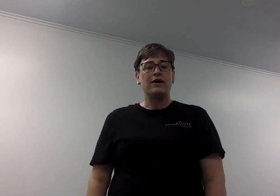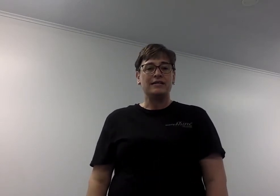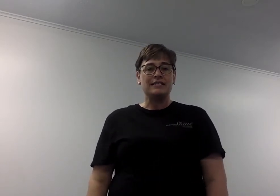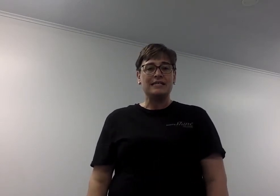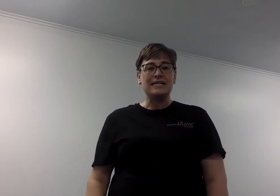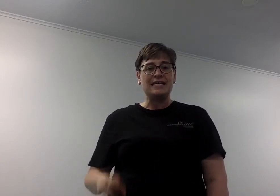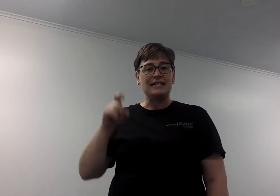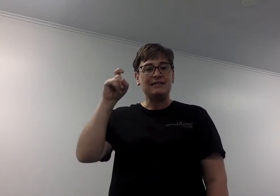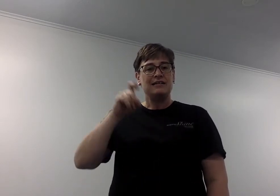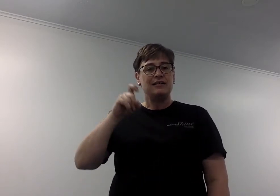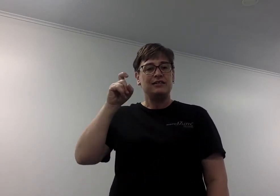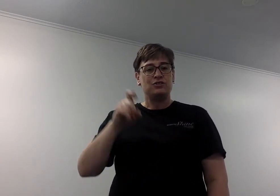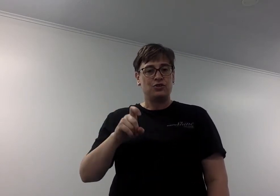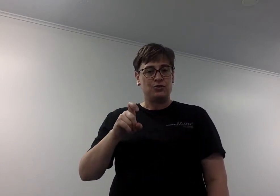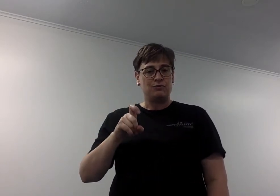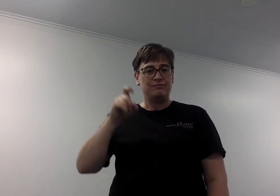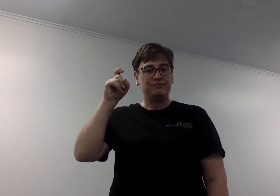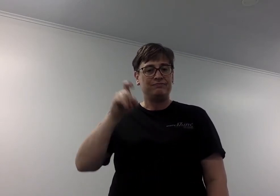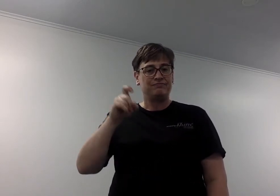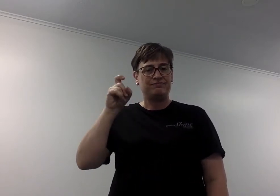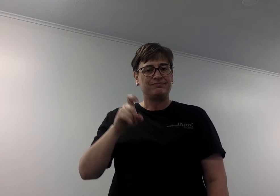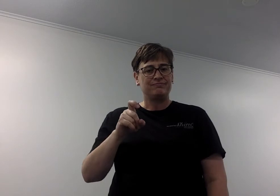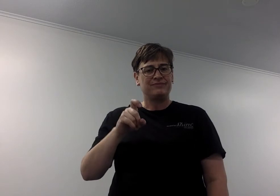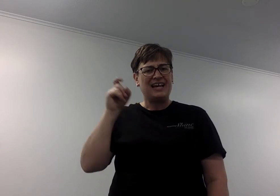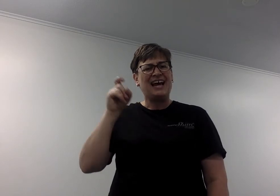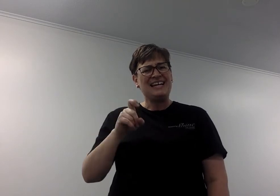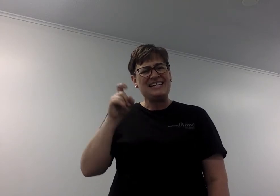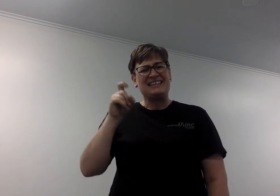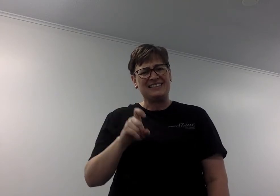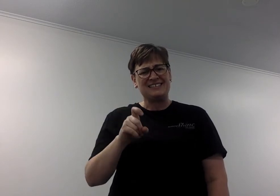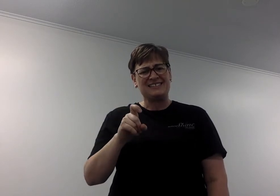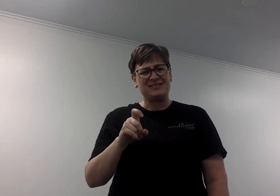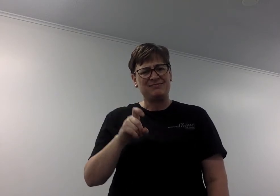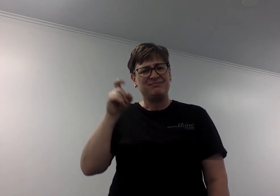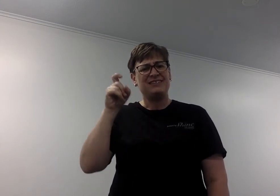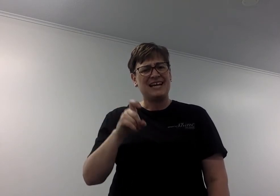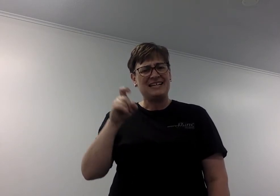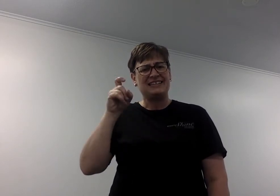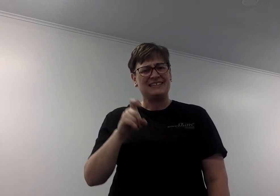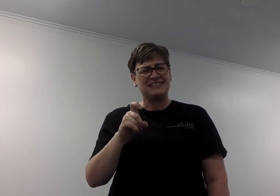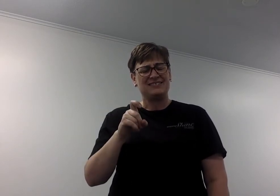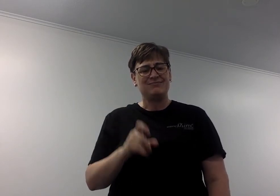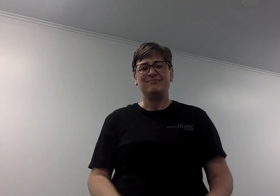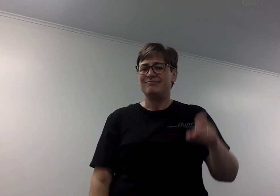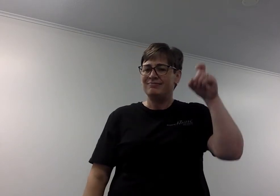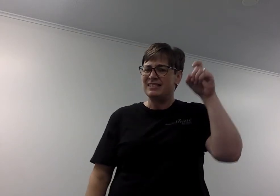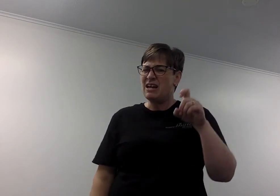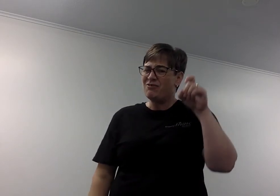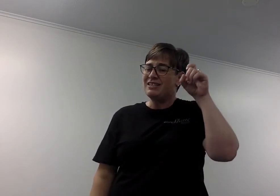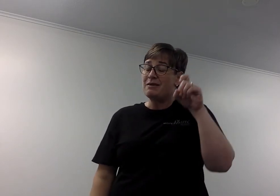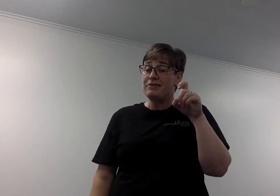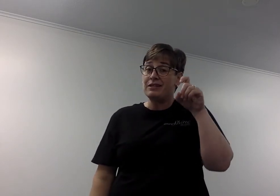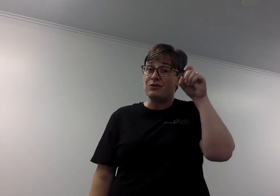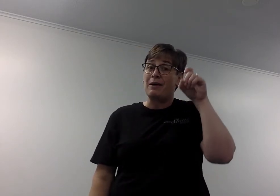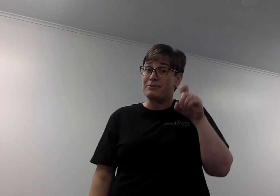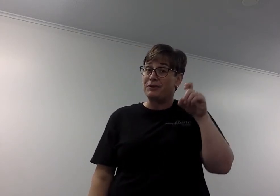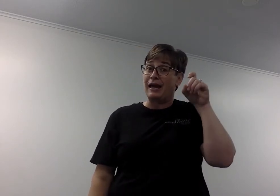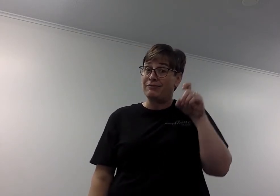Whereas need is two. I need this. It's not really something that you absolutely have to